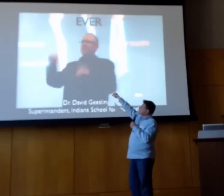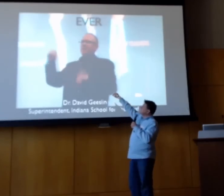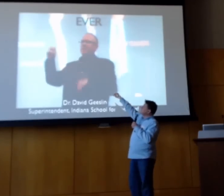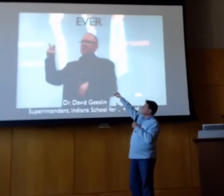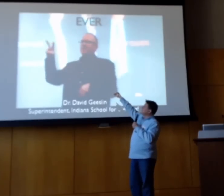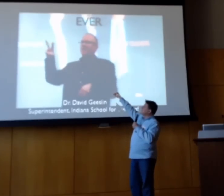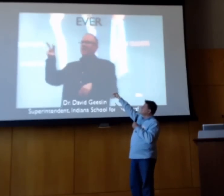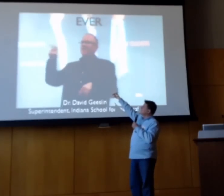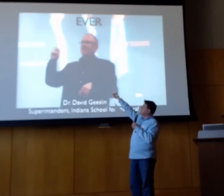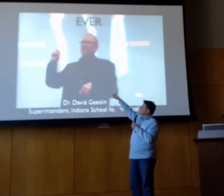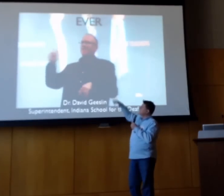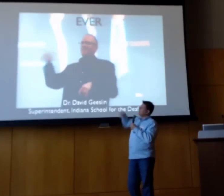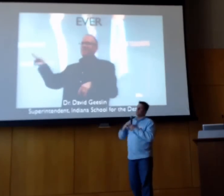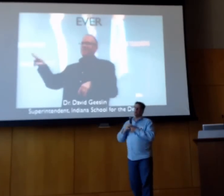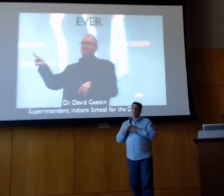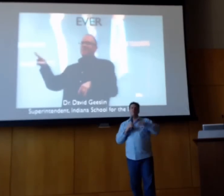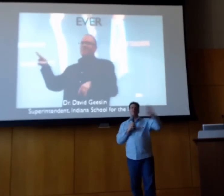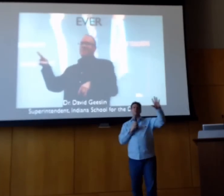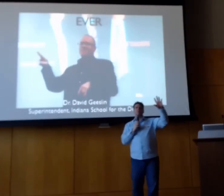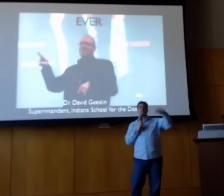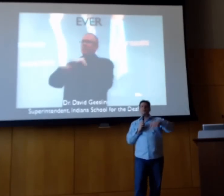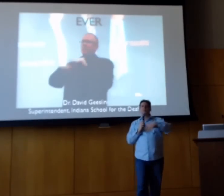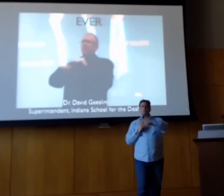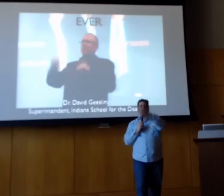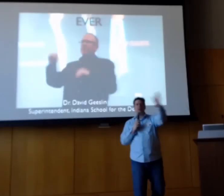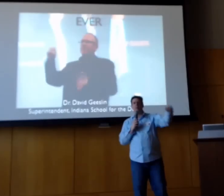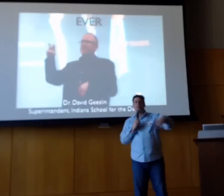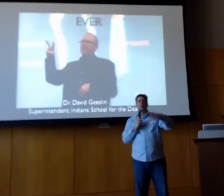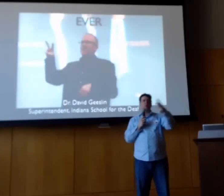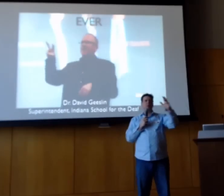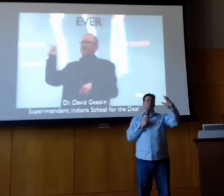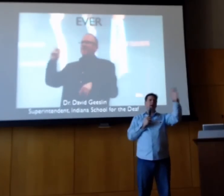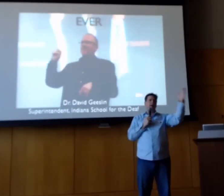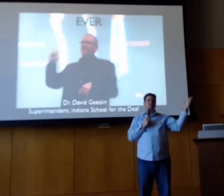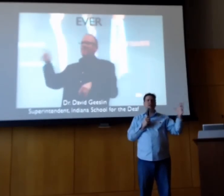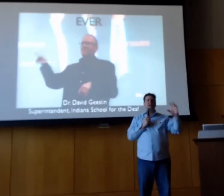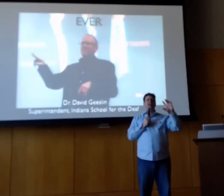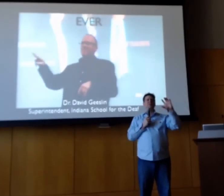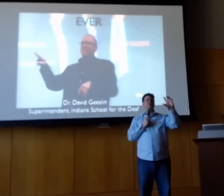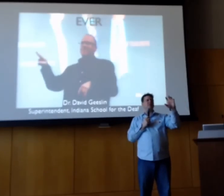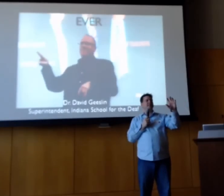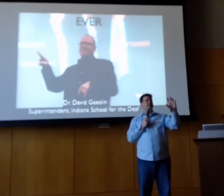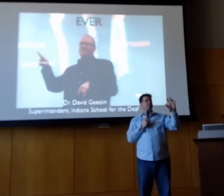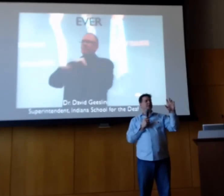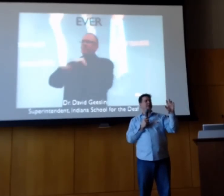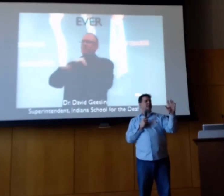things that he's doing. Now there's something called fingerspelling space. I'm not going to bore you with a lot of specific details, but it's